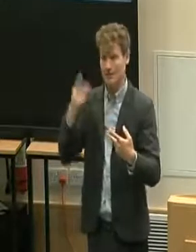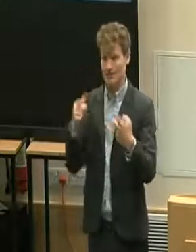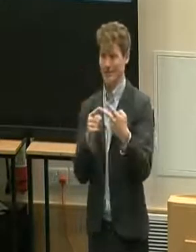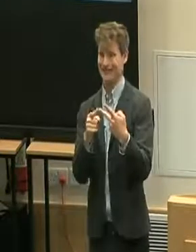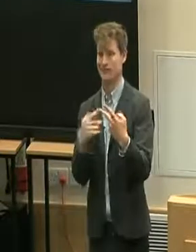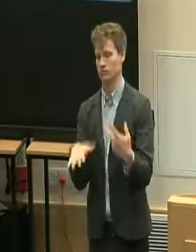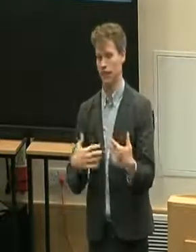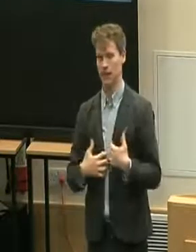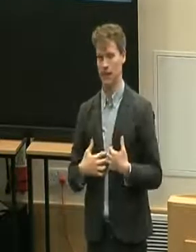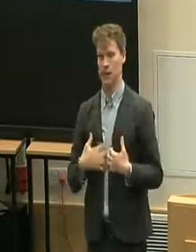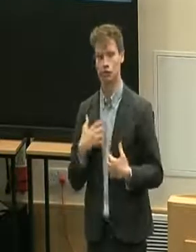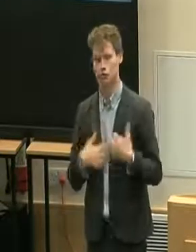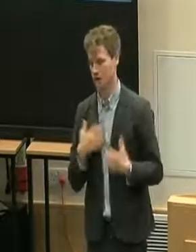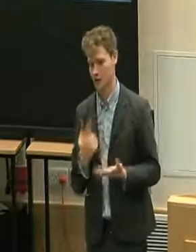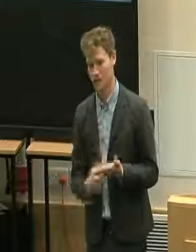for discussion.